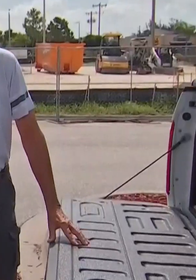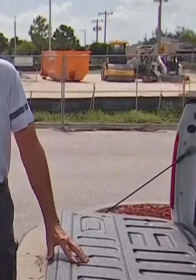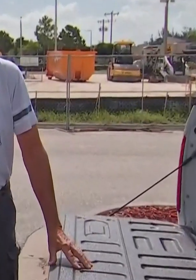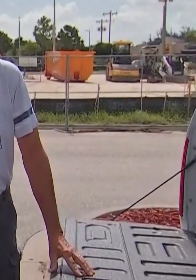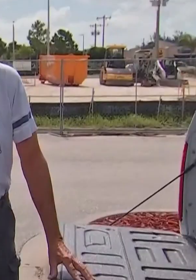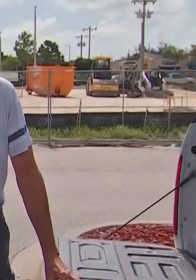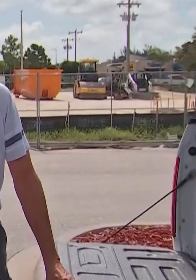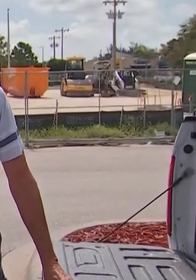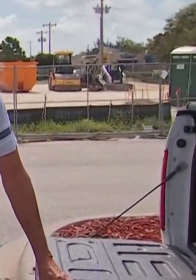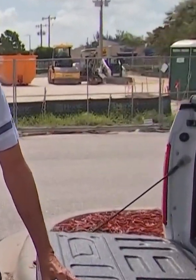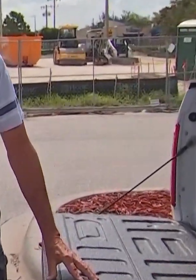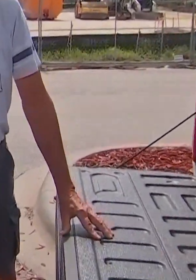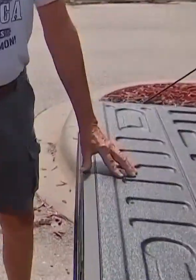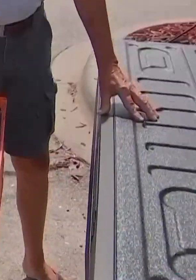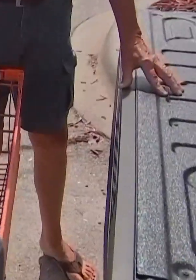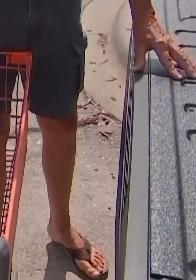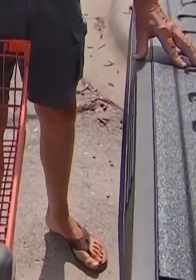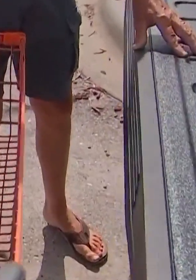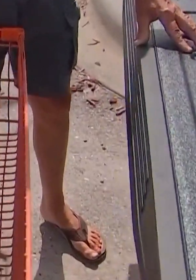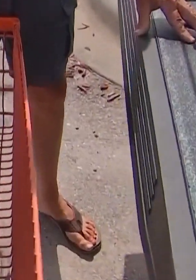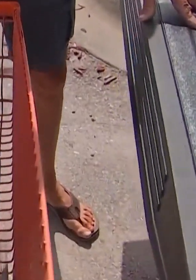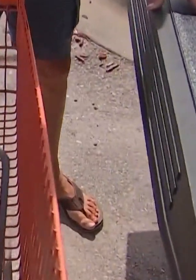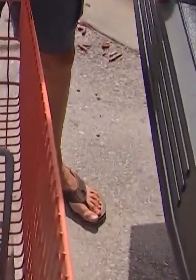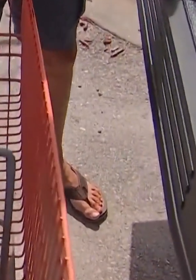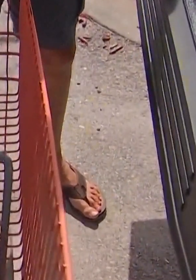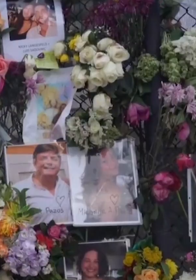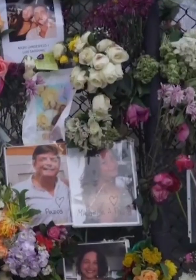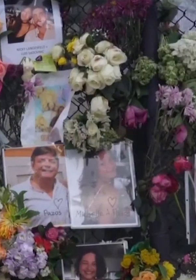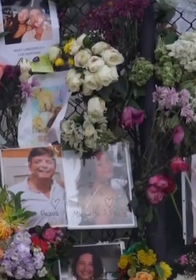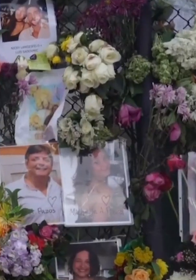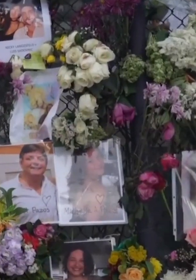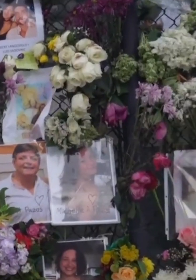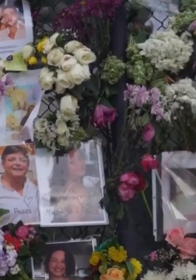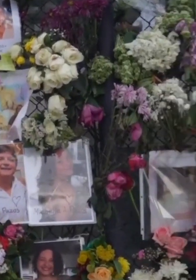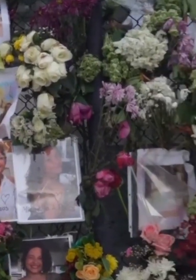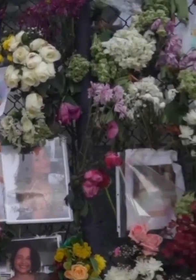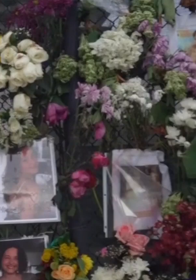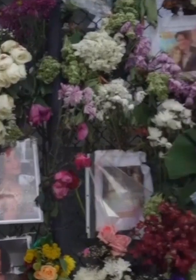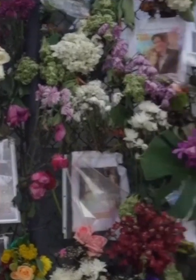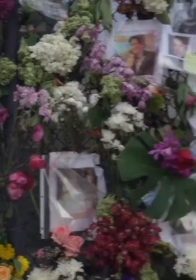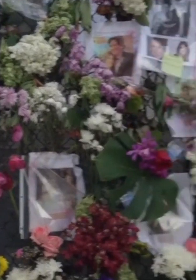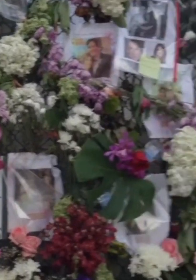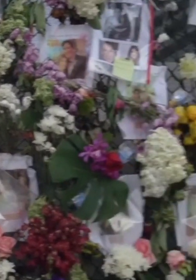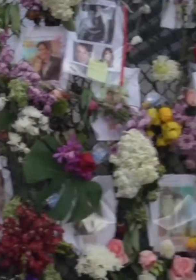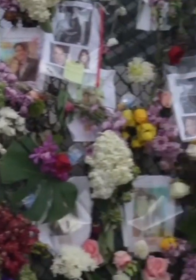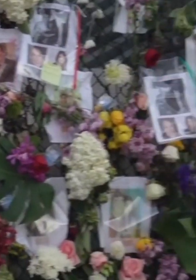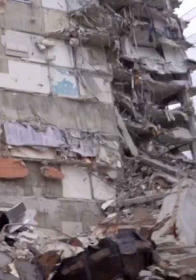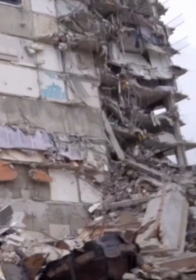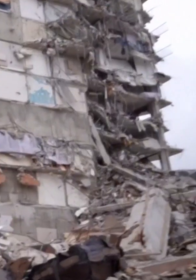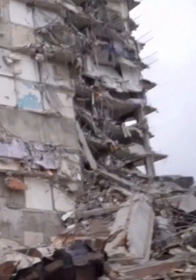is expected to bring strong winds and heavy rain to Florida in the coming days, putting on pressure to complete the demolition as soon as